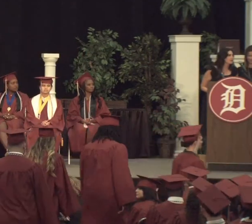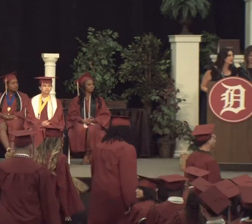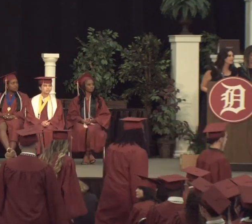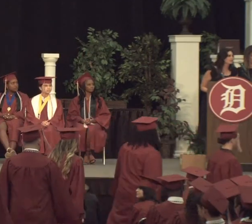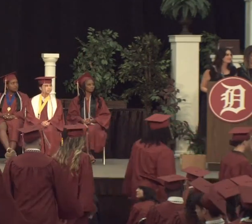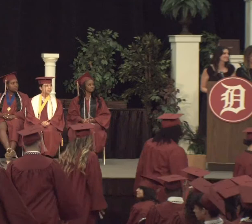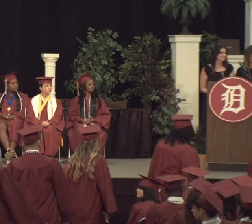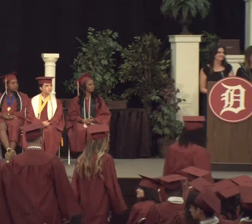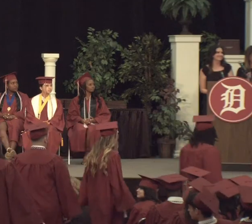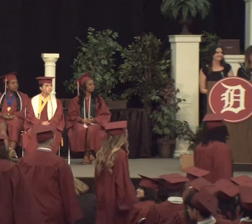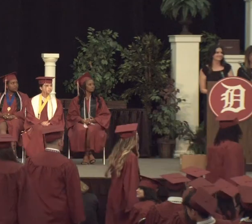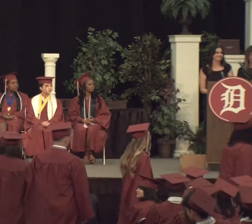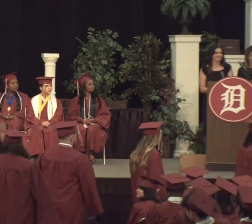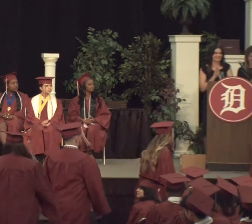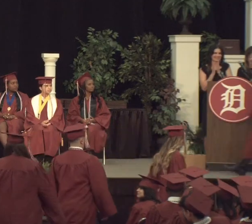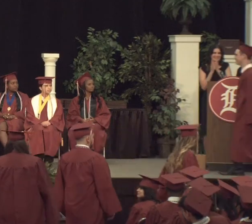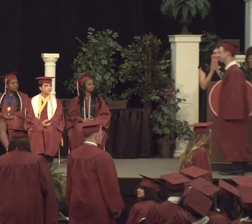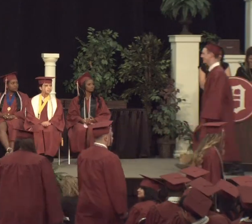Brody Carver.